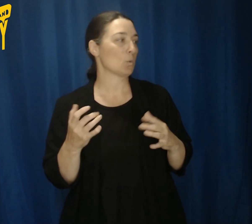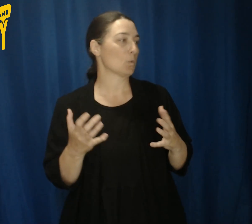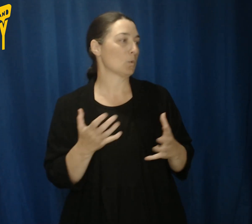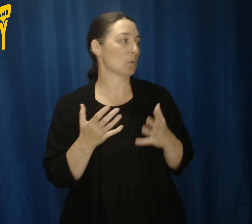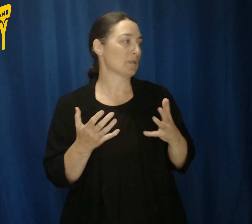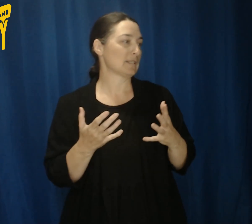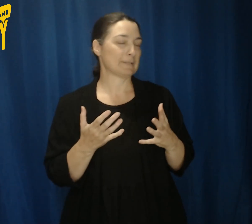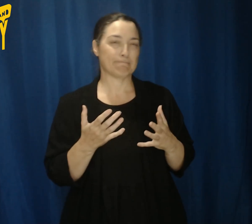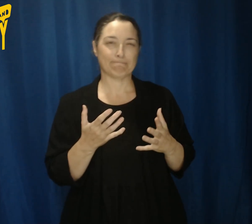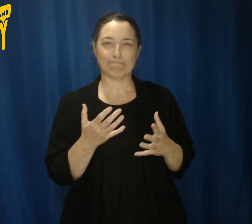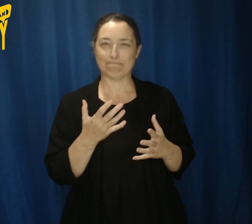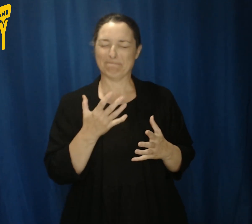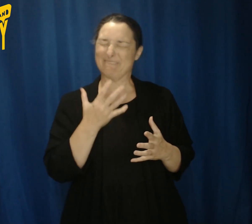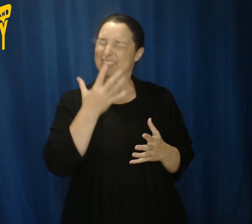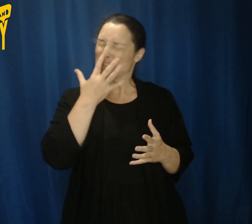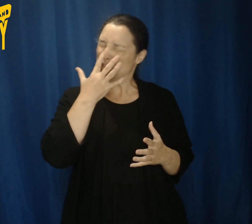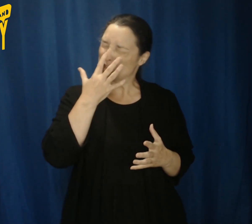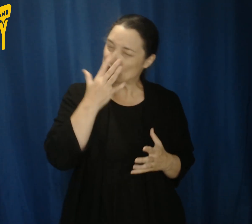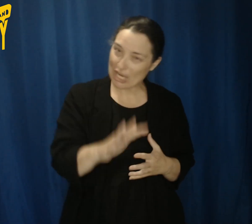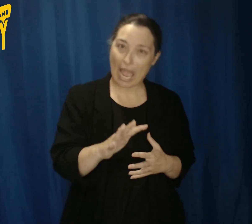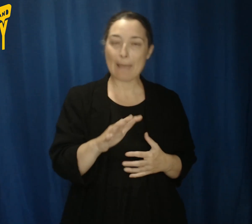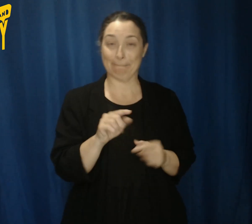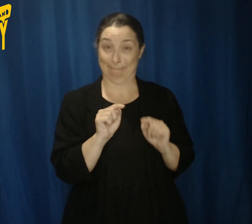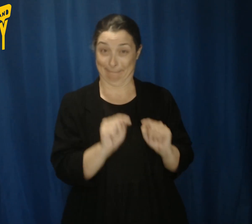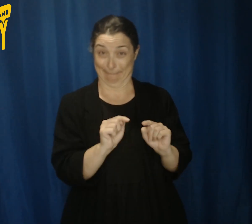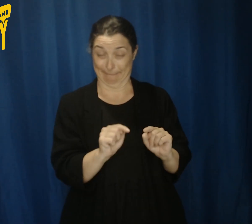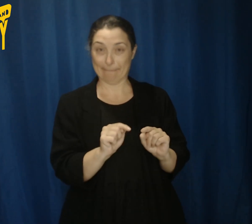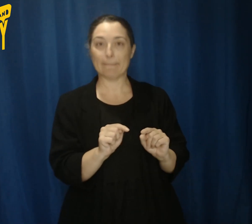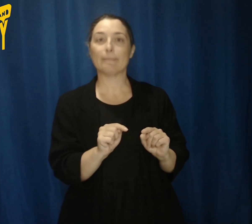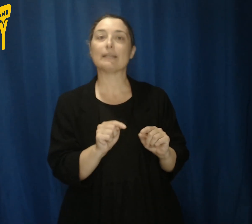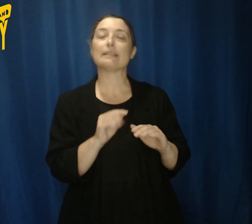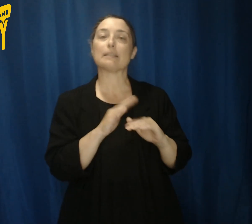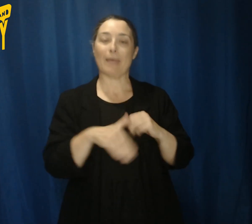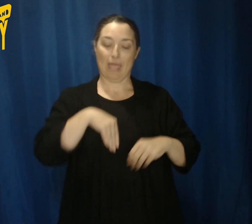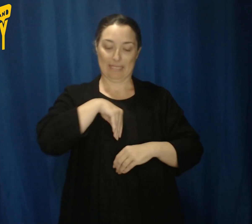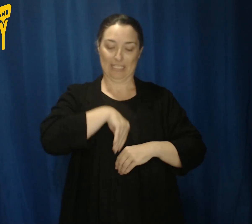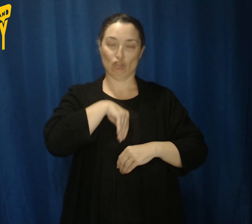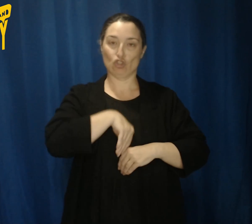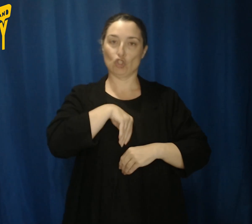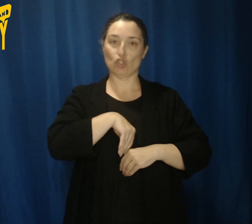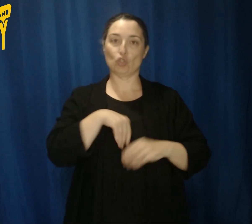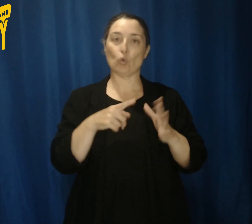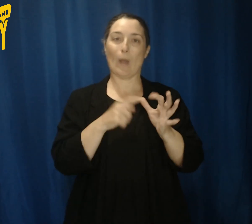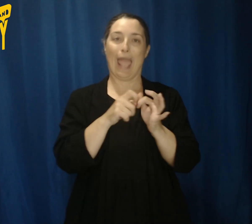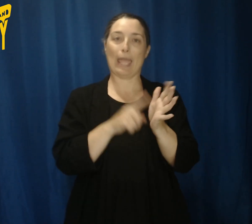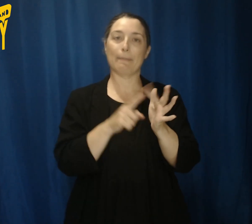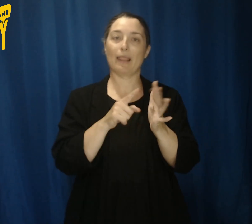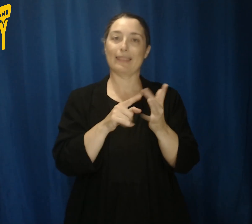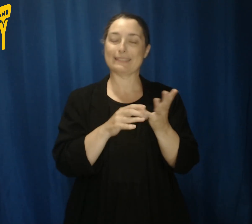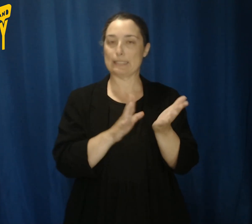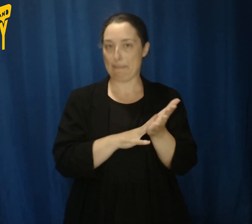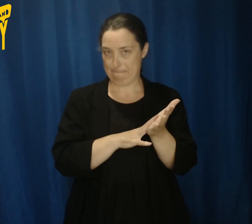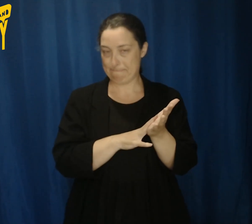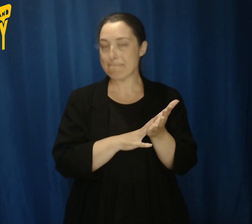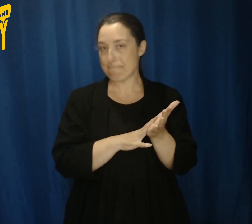streams in this story had to do with the notion of internalized ableism, or as we might understand it,